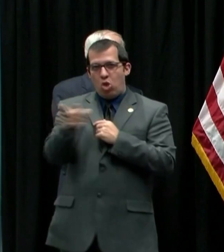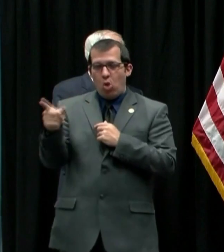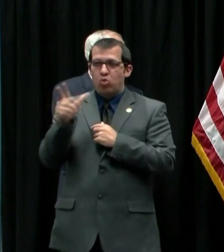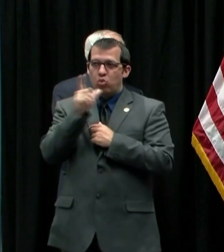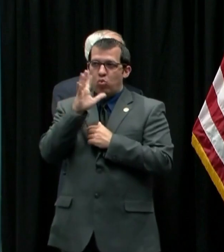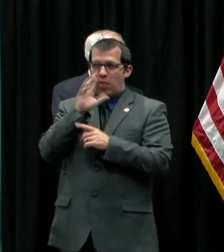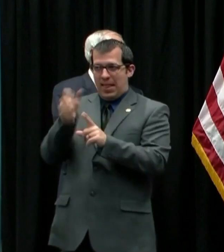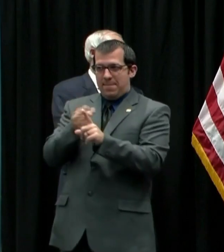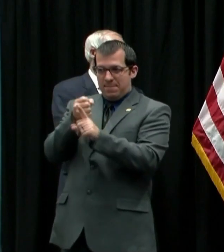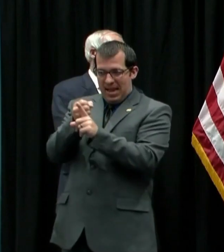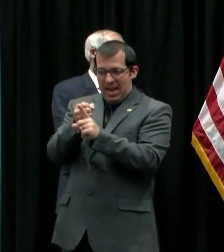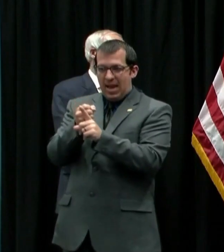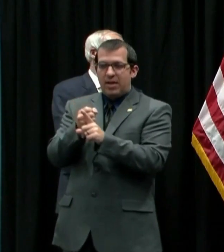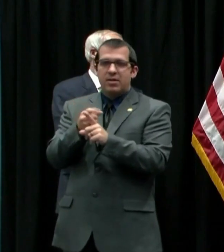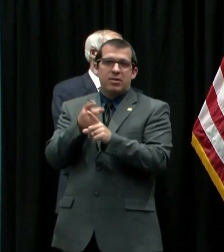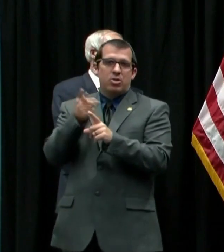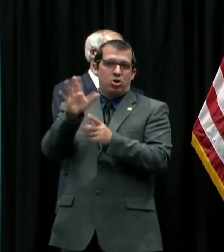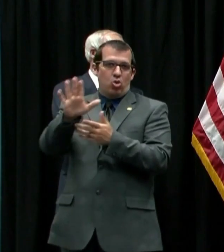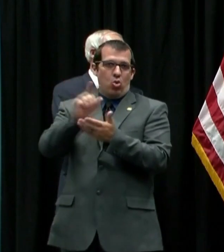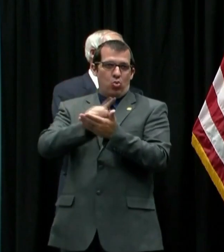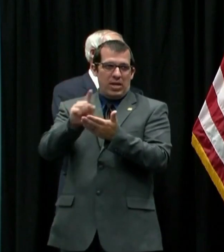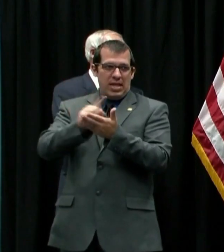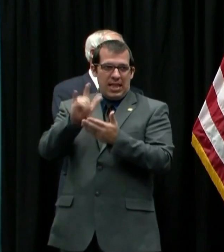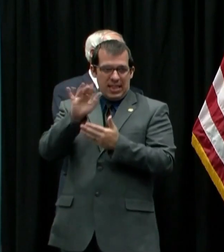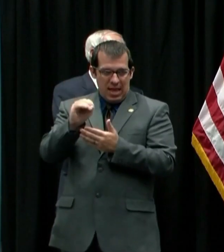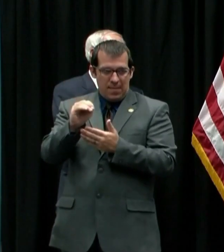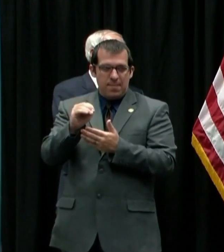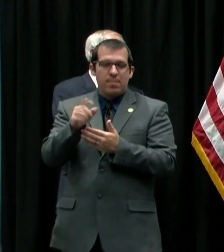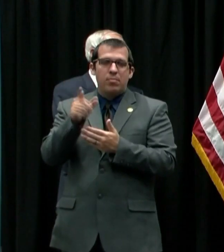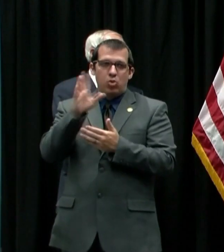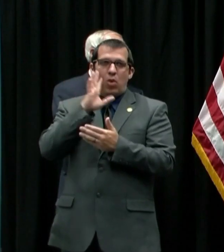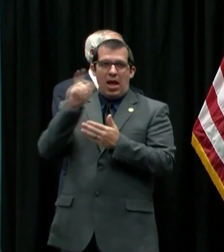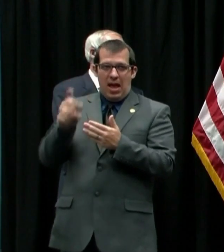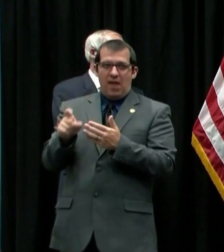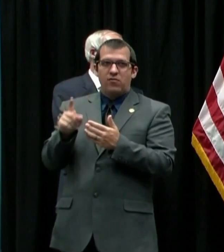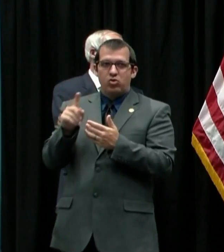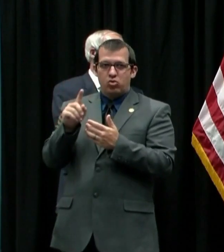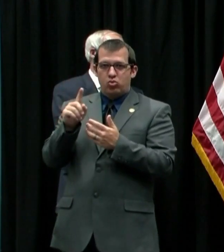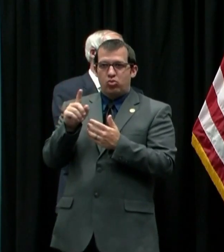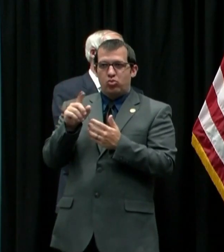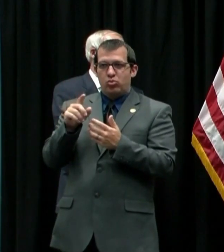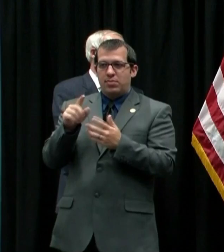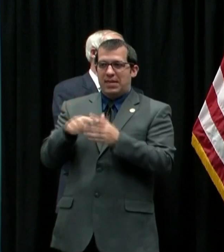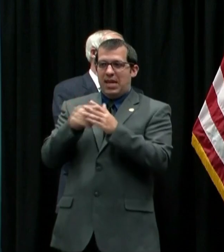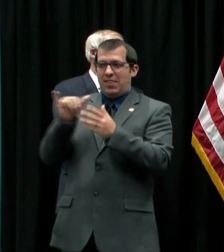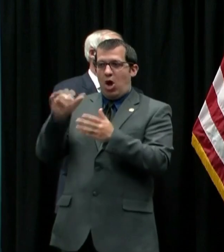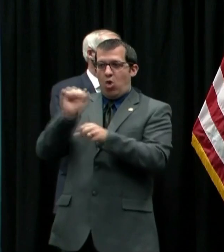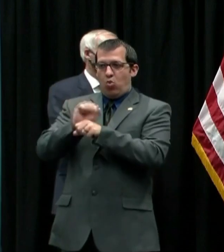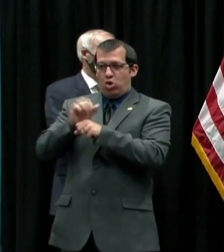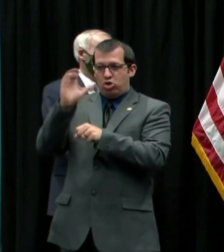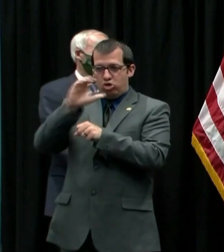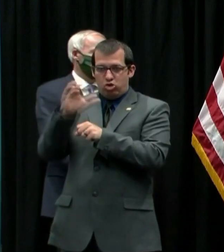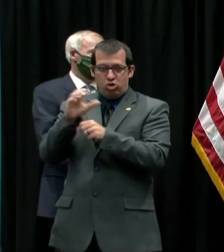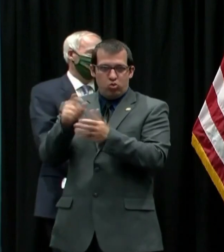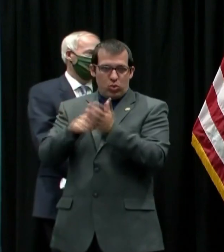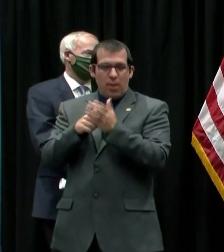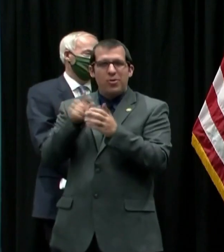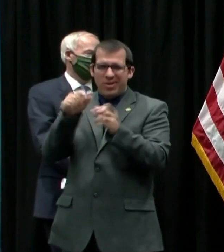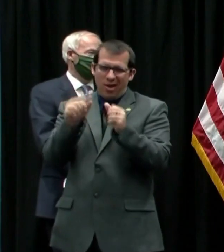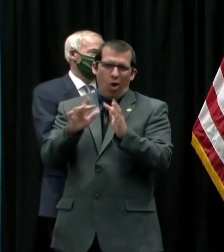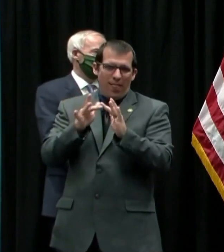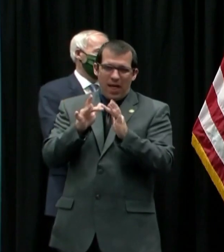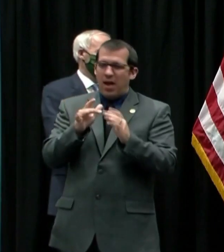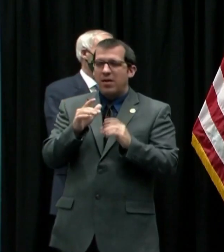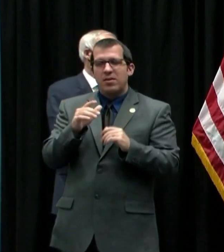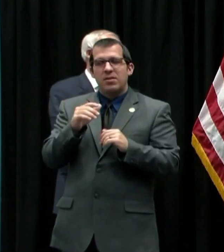be impacted, that when you go in and make your weekly claim, will now have to begin that work search requirement. And again, this can all be done online, so